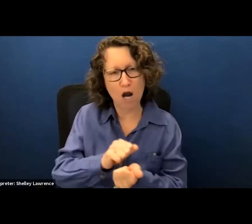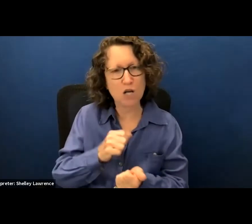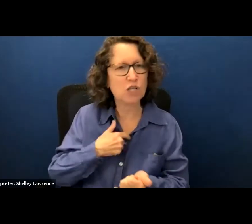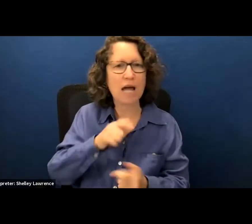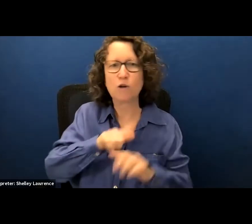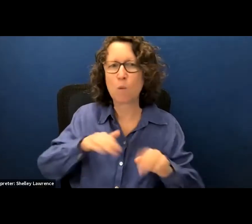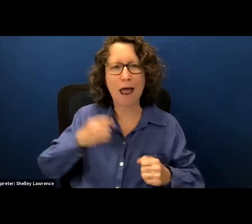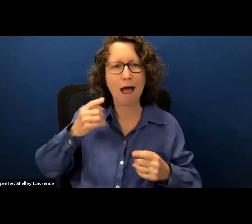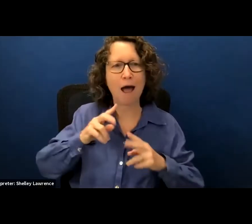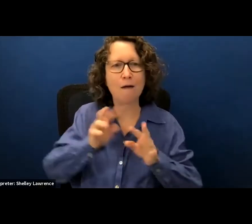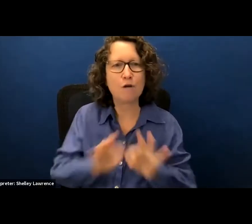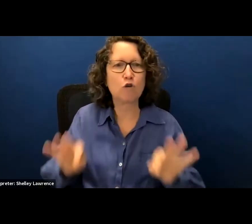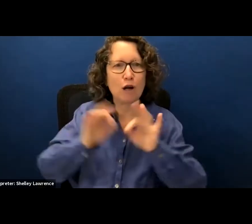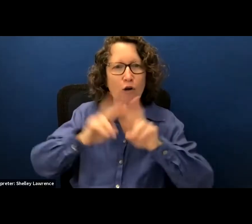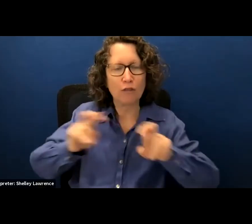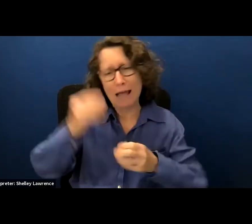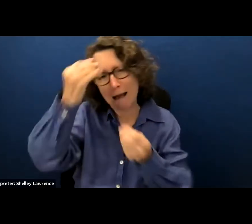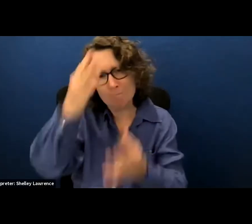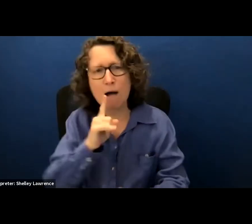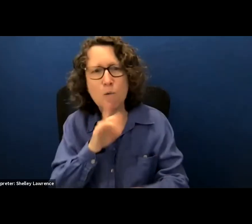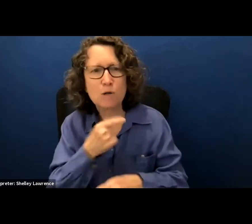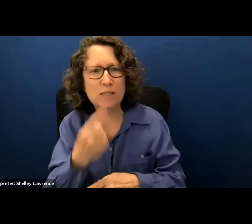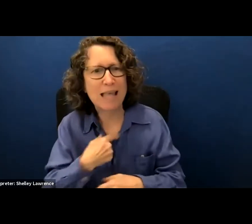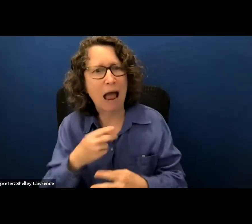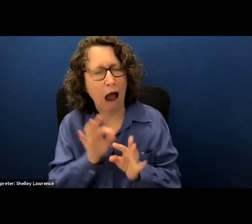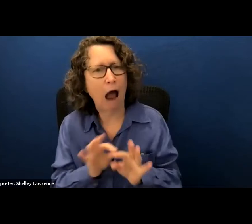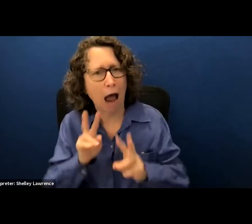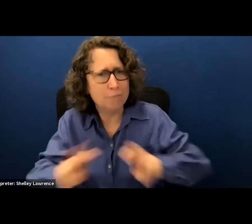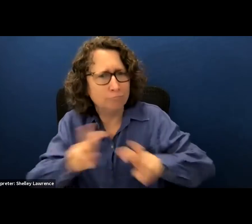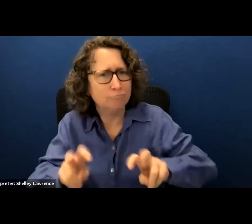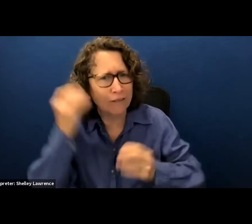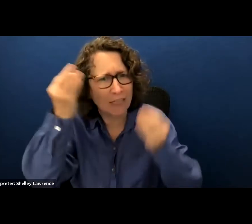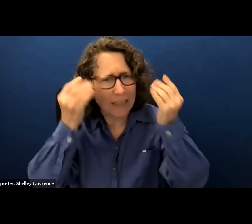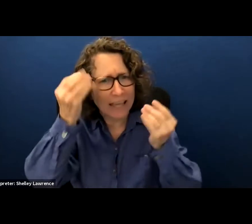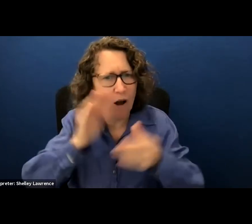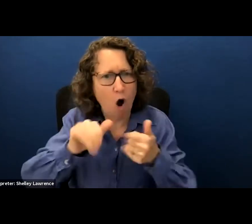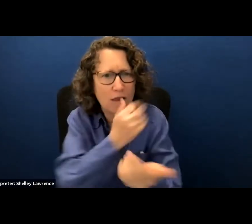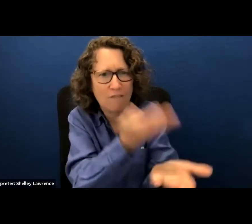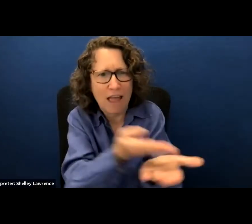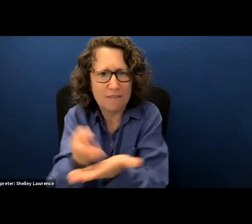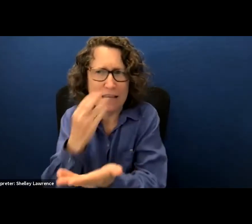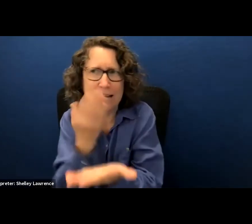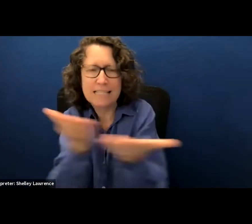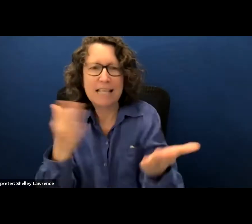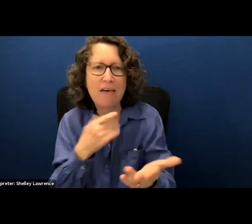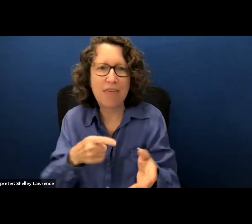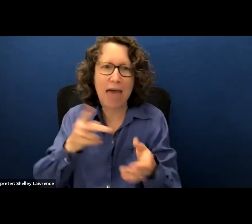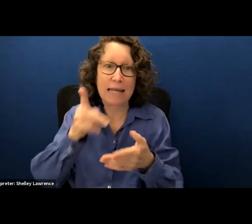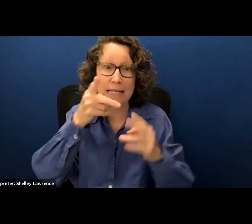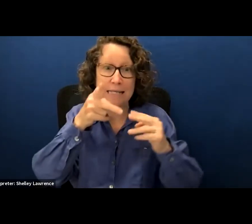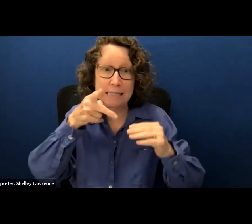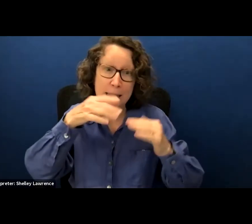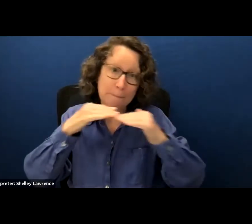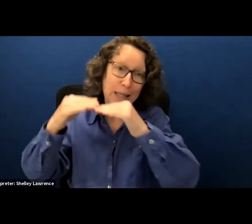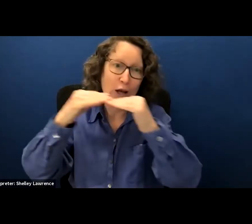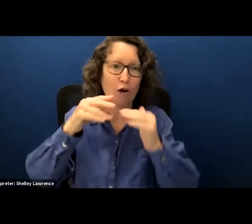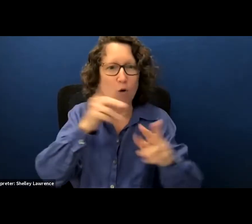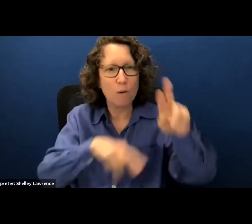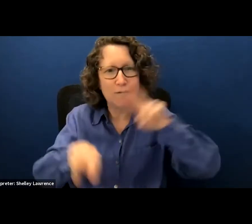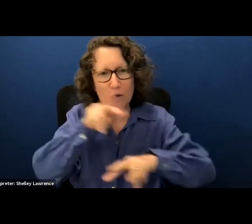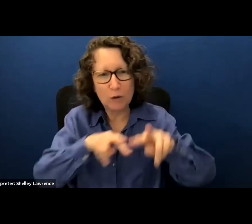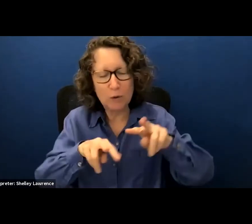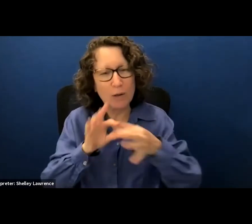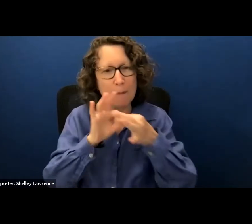that I'm not brainwashed, and I do critically think. All of the evidence that is peer-reviewed and credible points towards masks